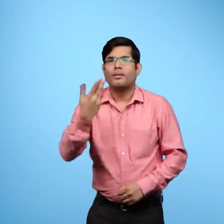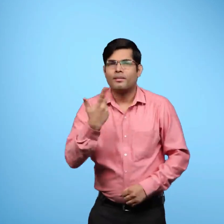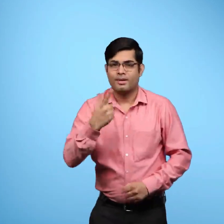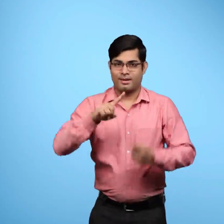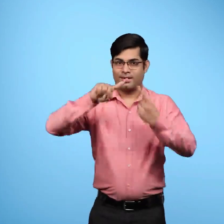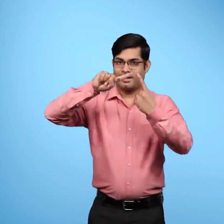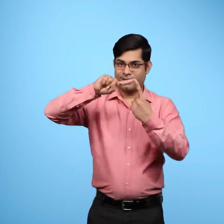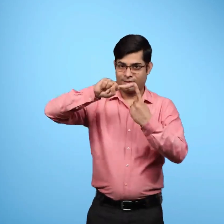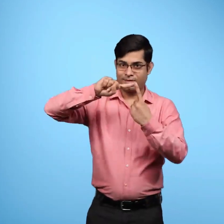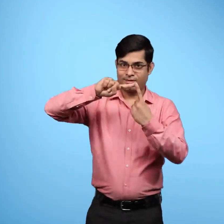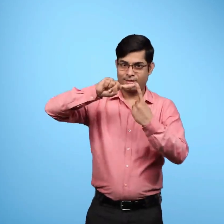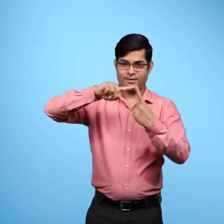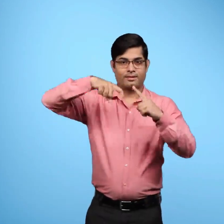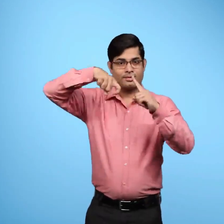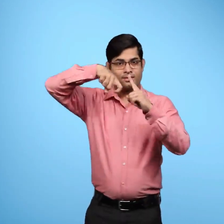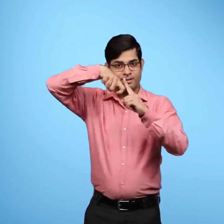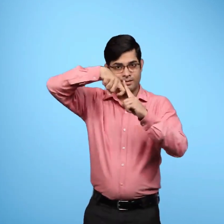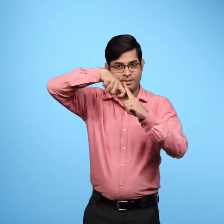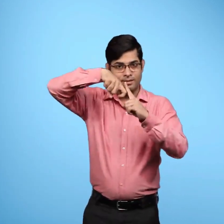Standing near this board,